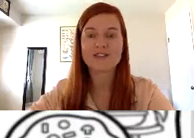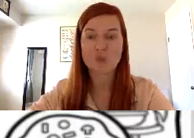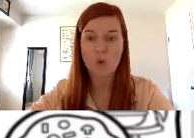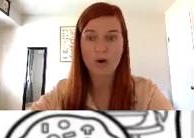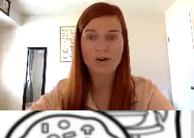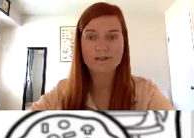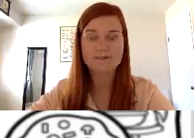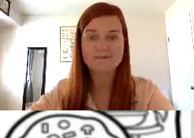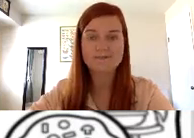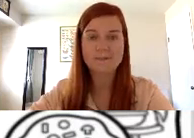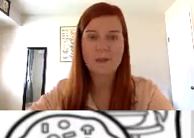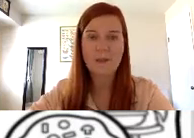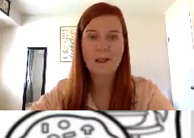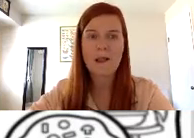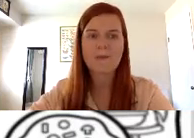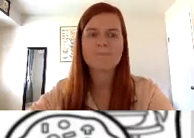the store.